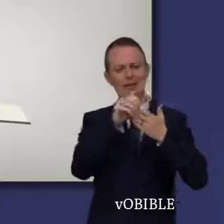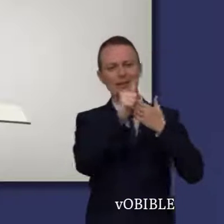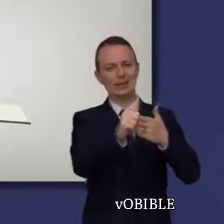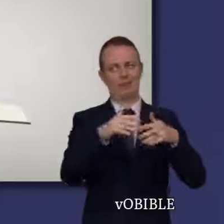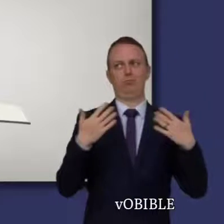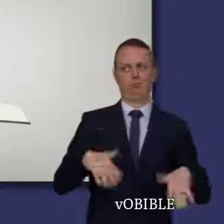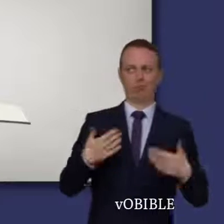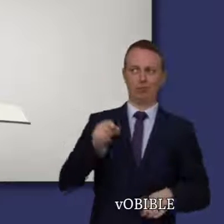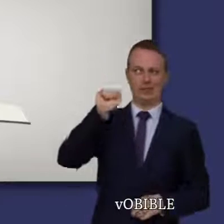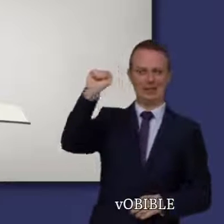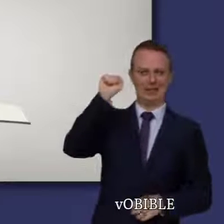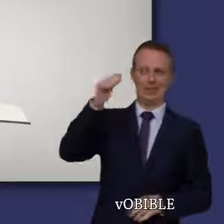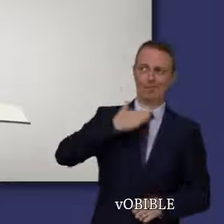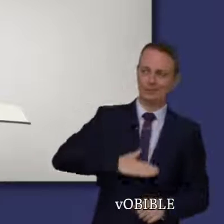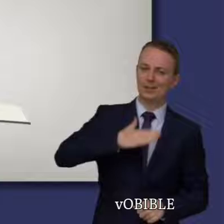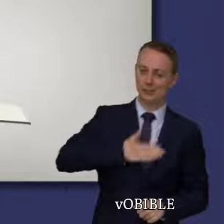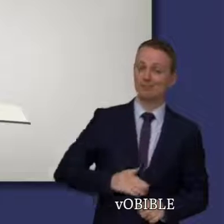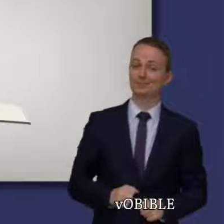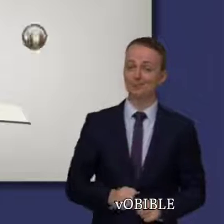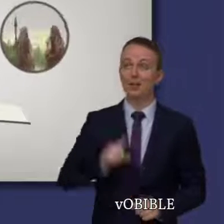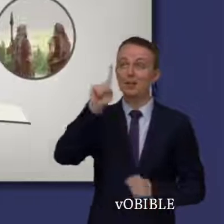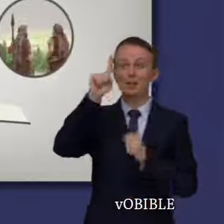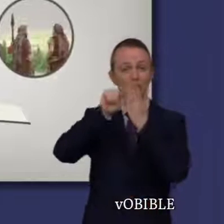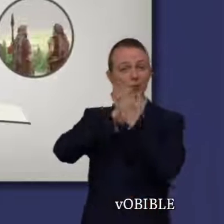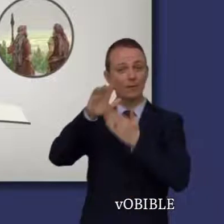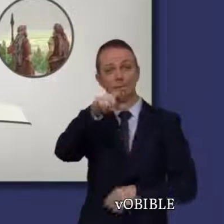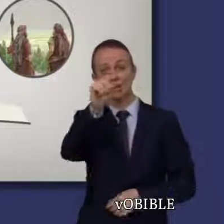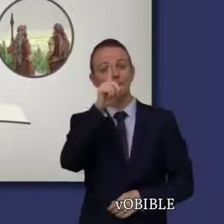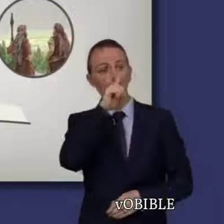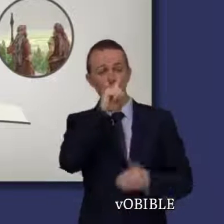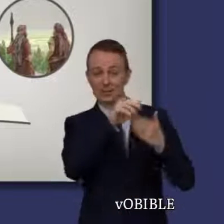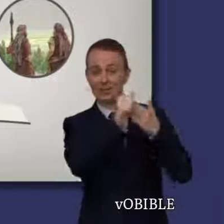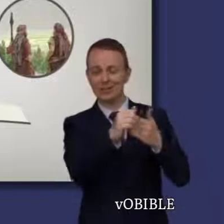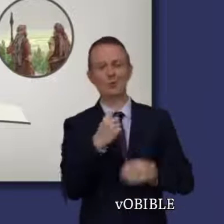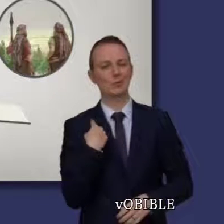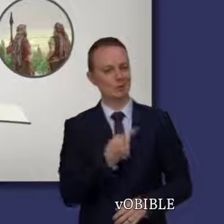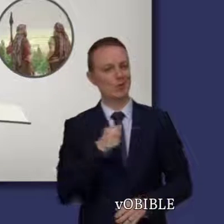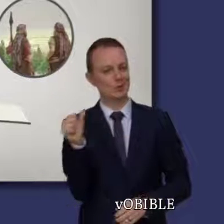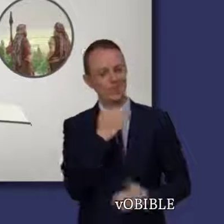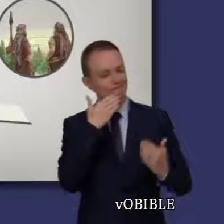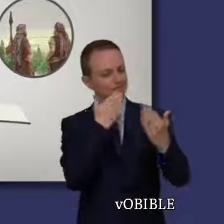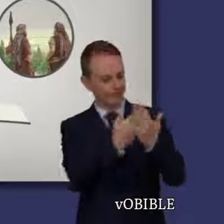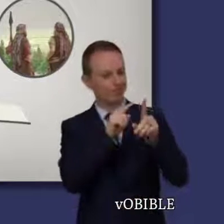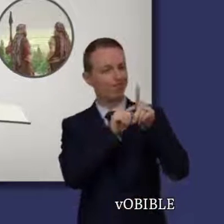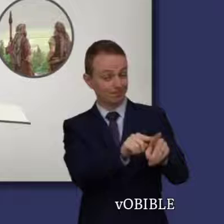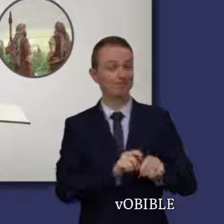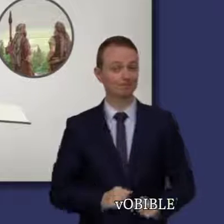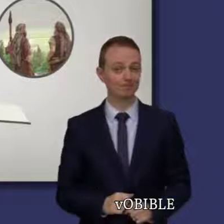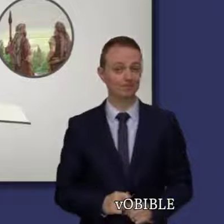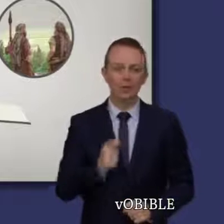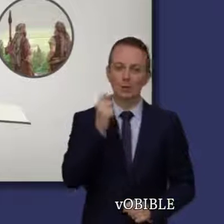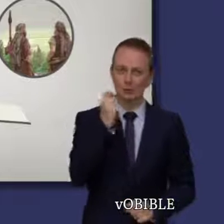obey those appointed to take the lead among us. And reflect on our need for strong faith as we approach a